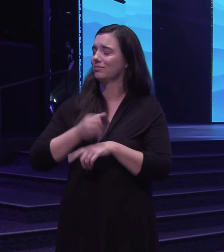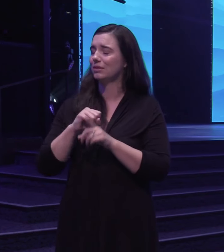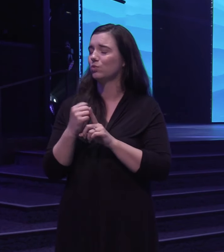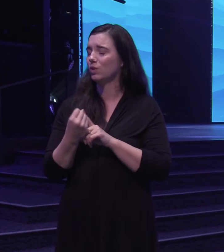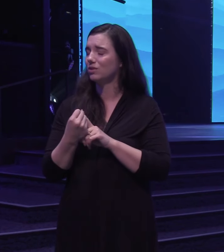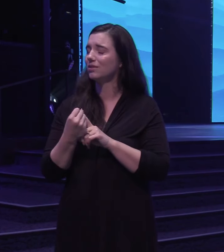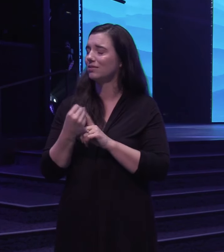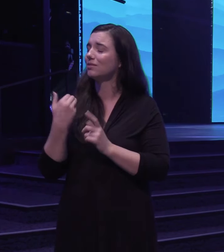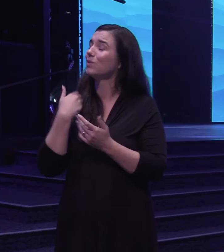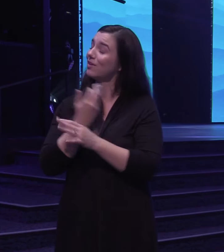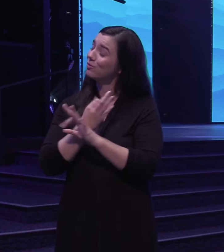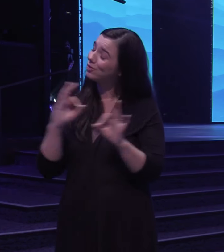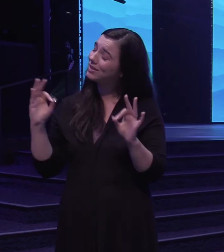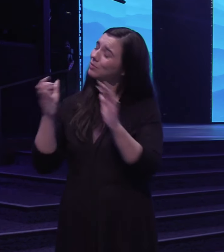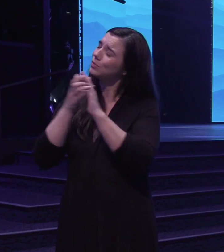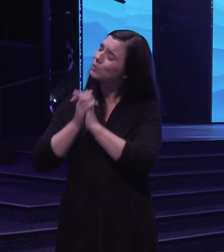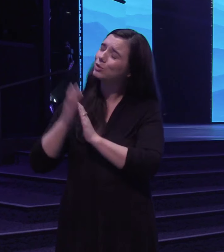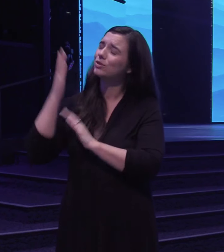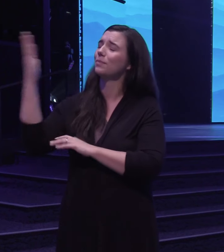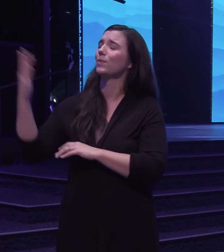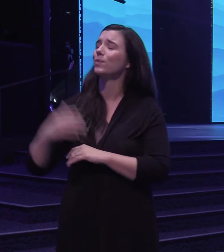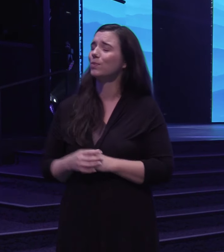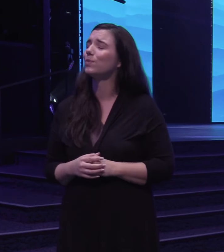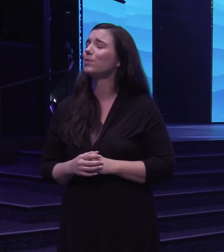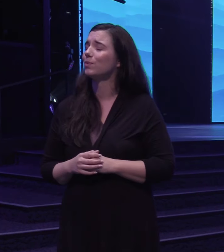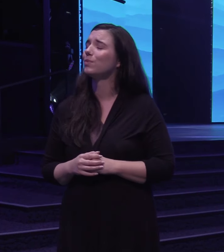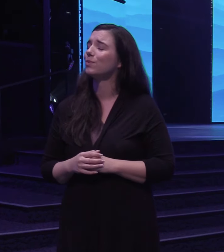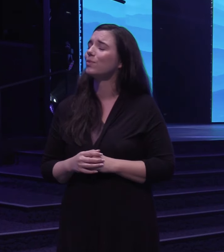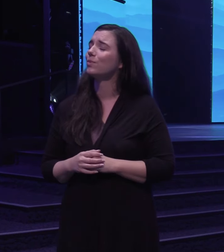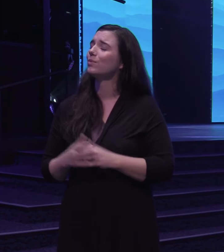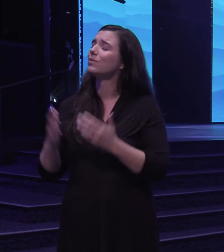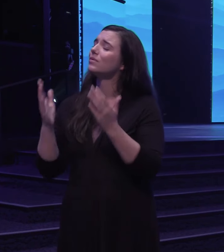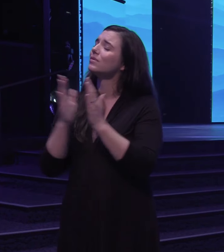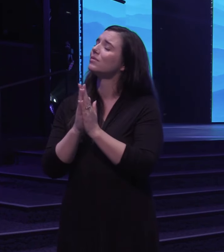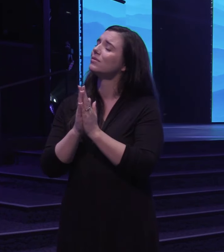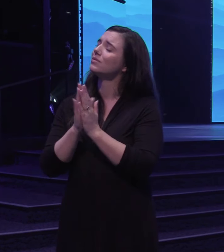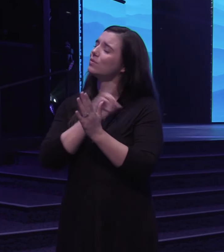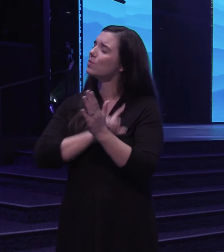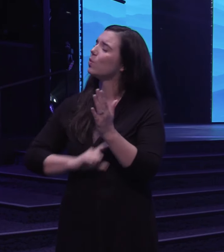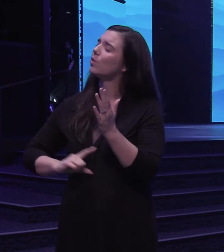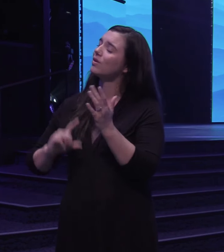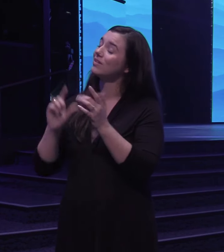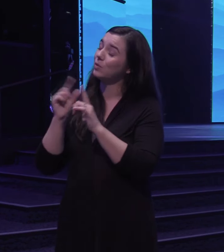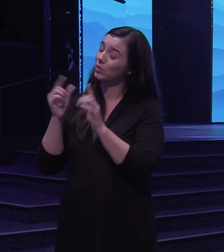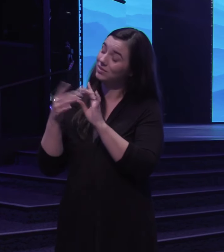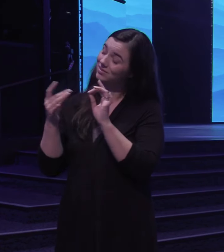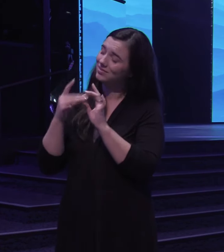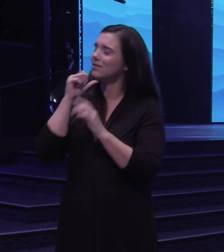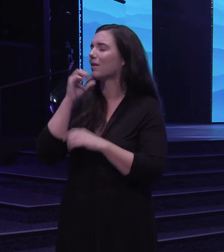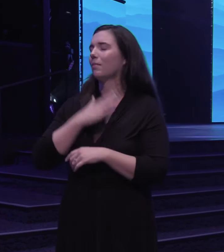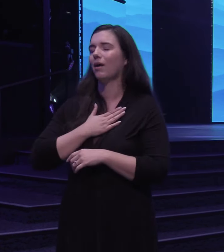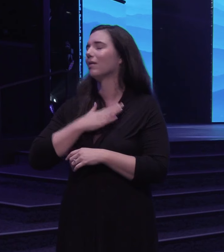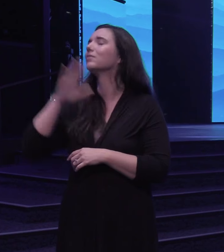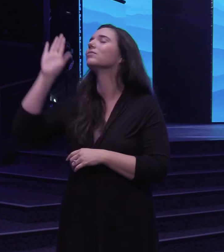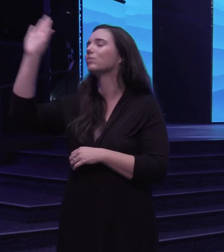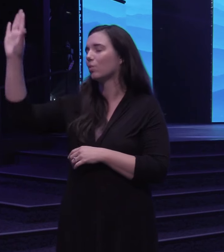have freedom to worship you. And we ask that the words that are spoken not be mine, but